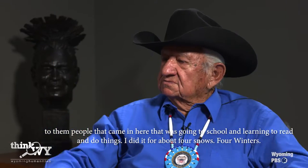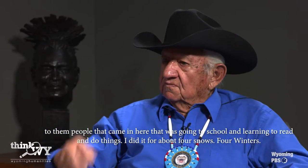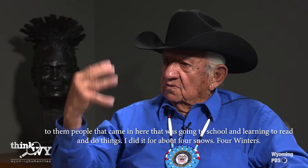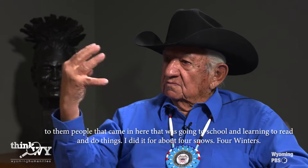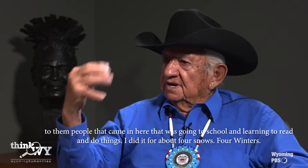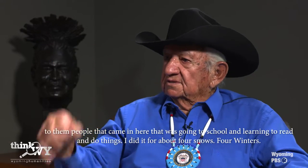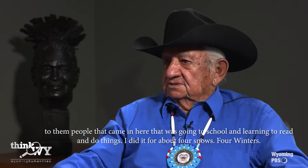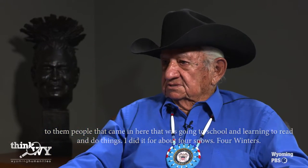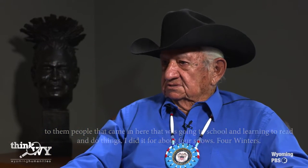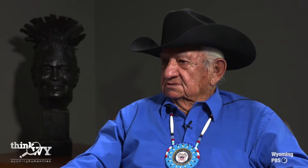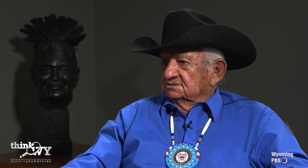four winters.